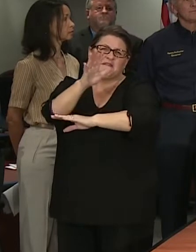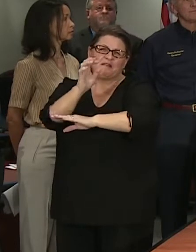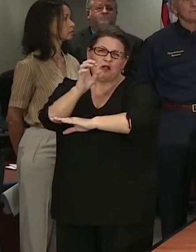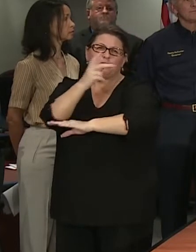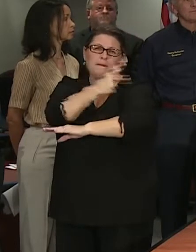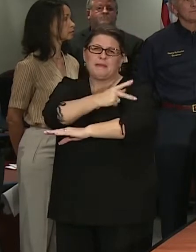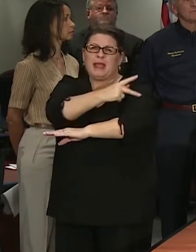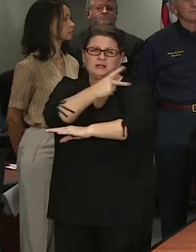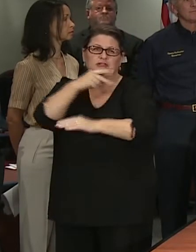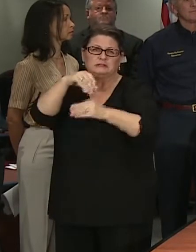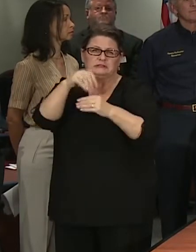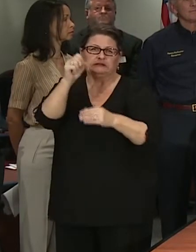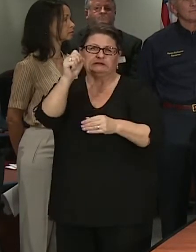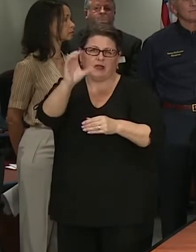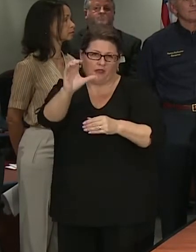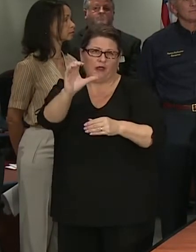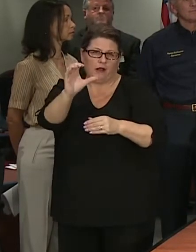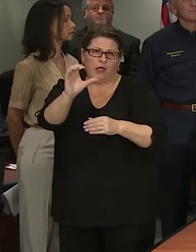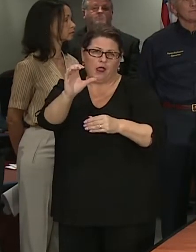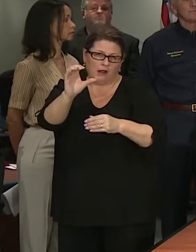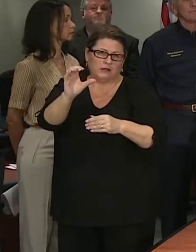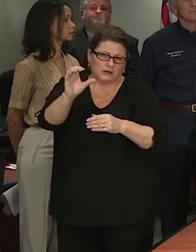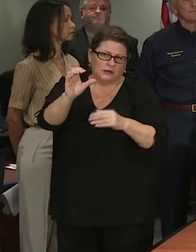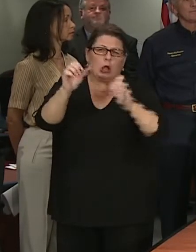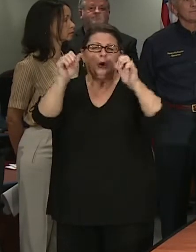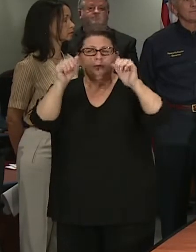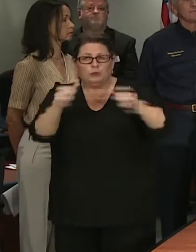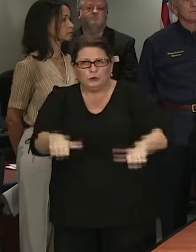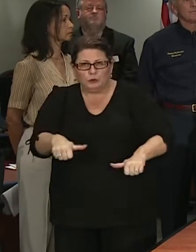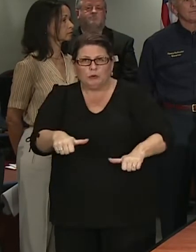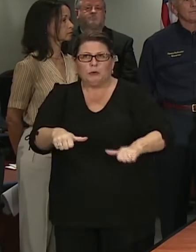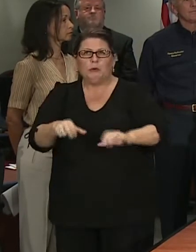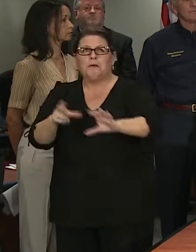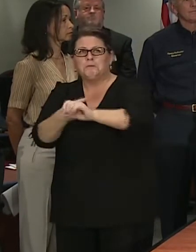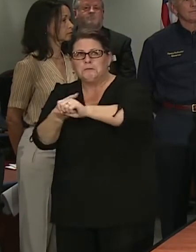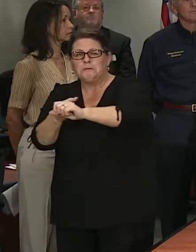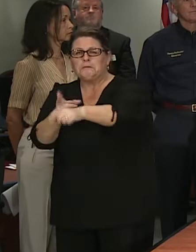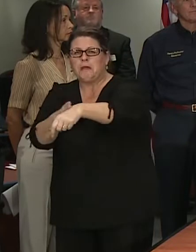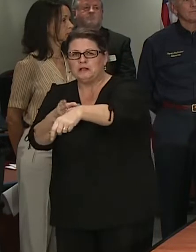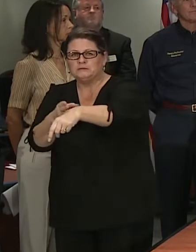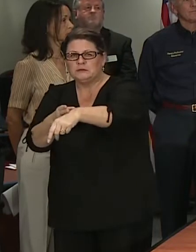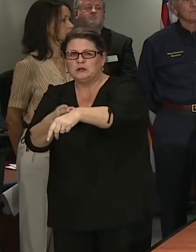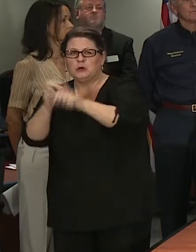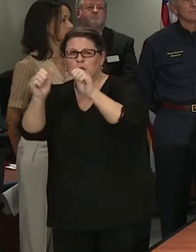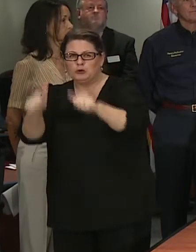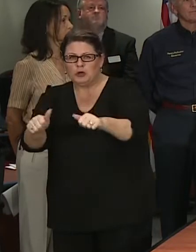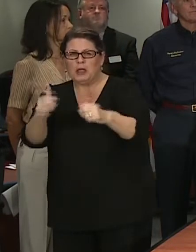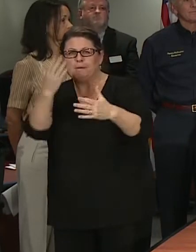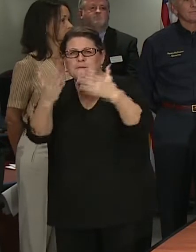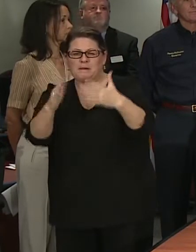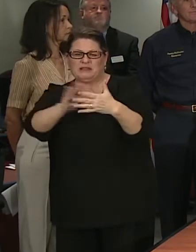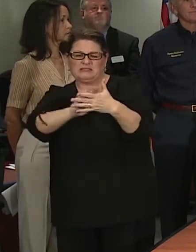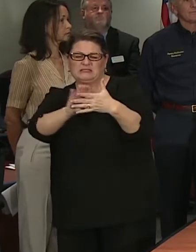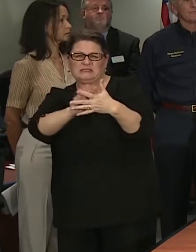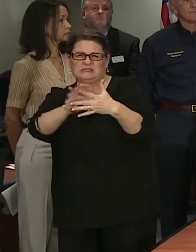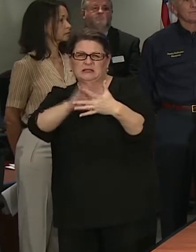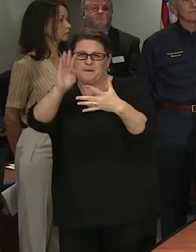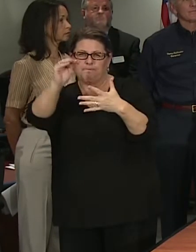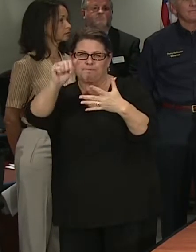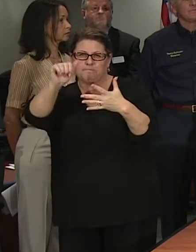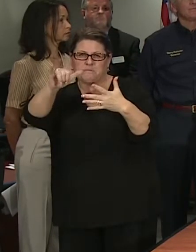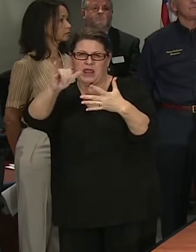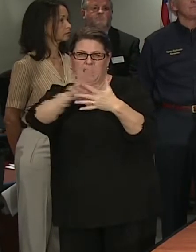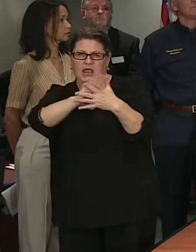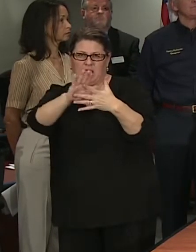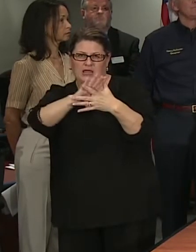patients here in South Carolina that could need hospitalization in the early part of May. Again, we